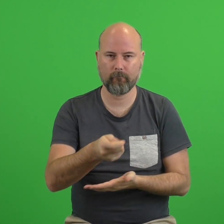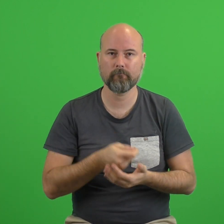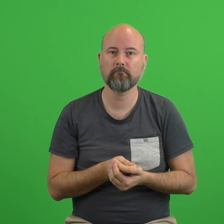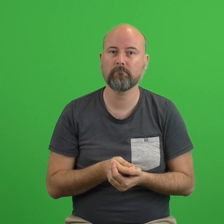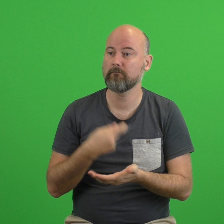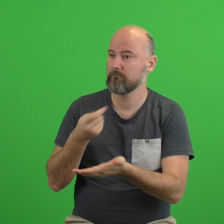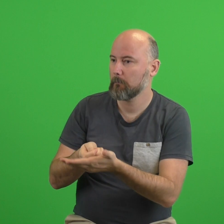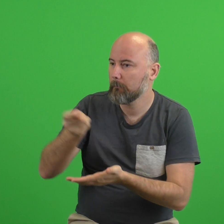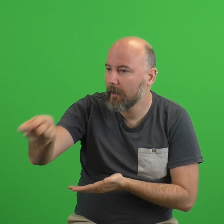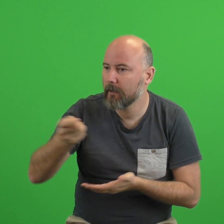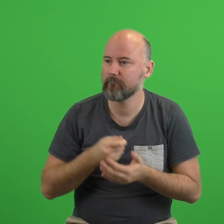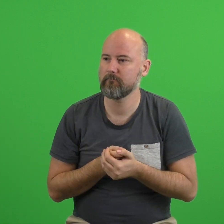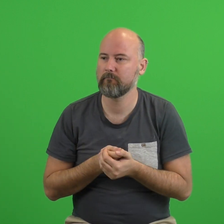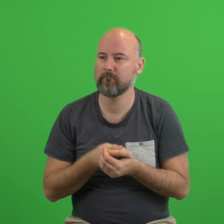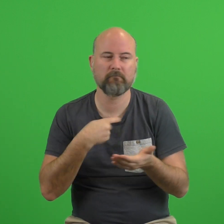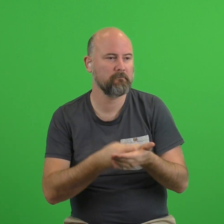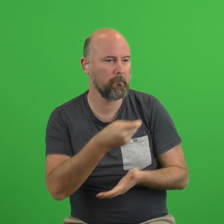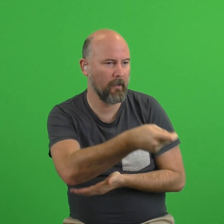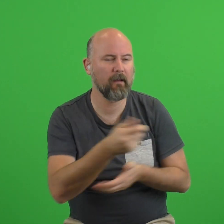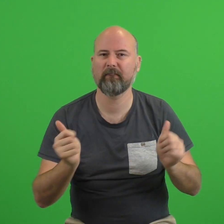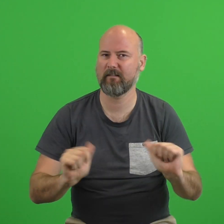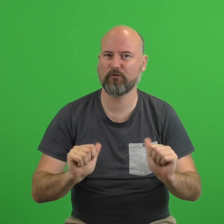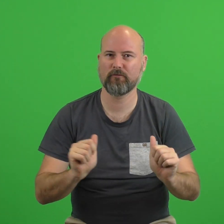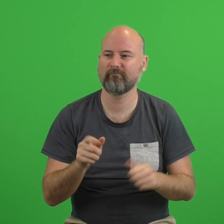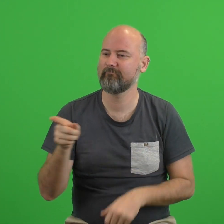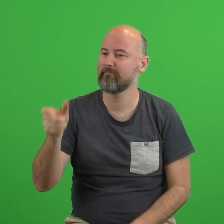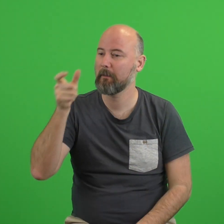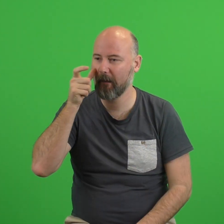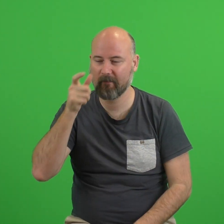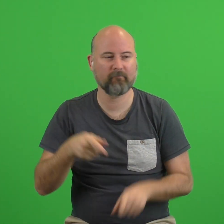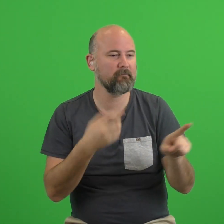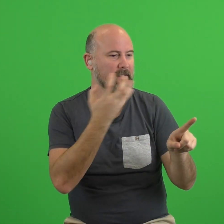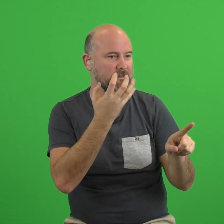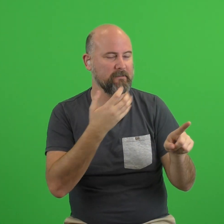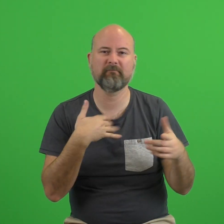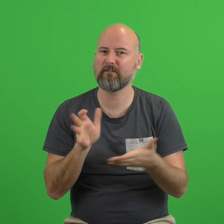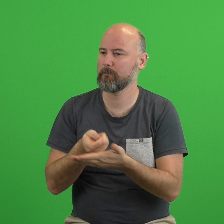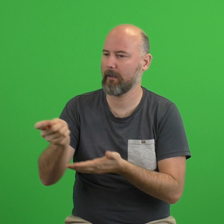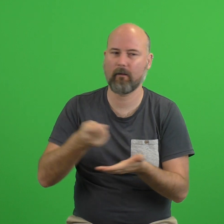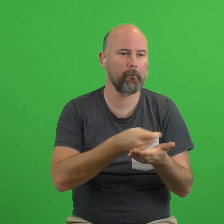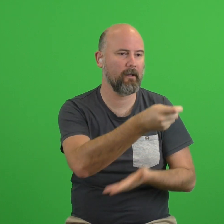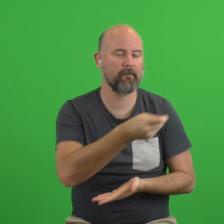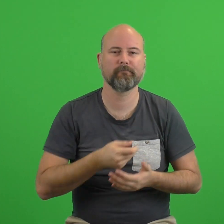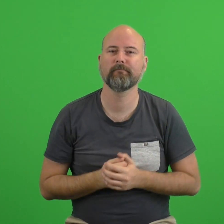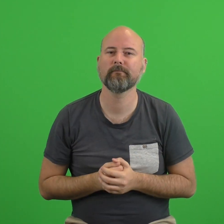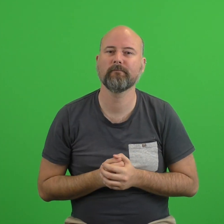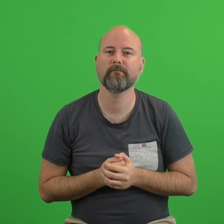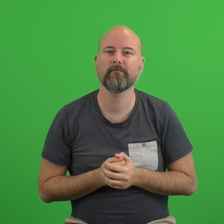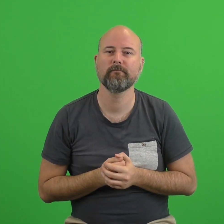The Auslan sign for pay works in a similar way. I pay this person, I've paid them. So again, using Ben and Eddie, I've paid them